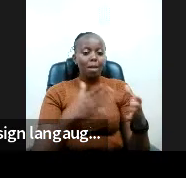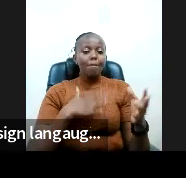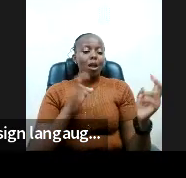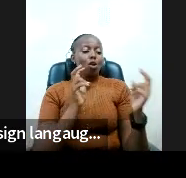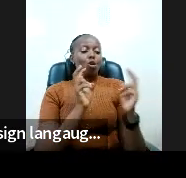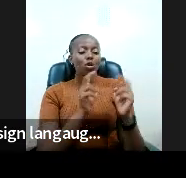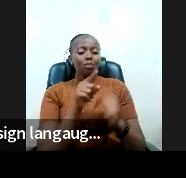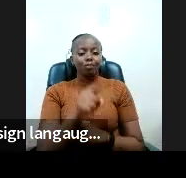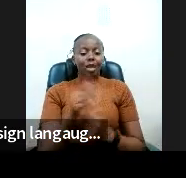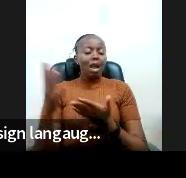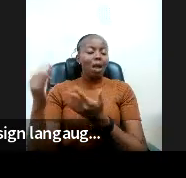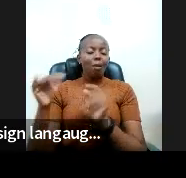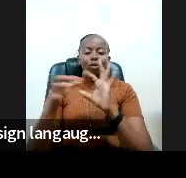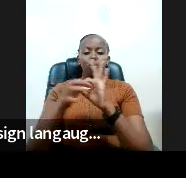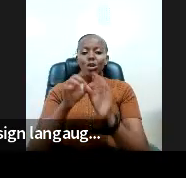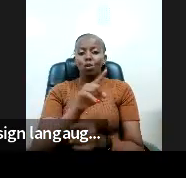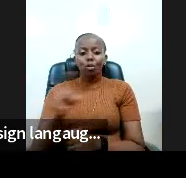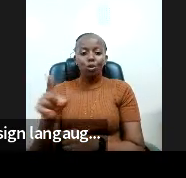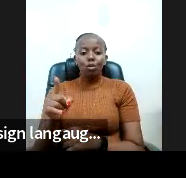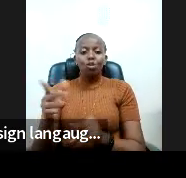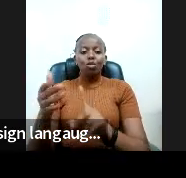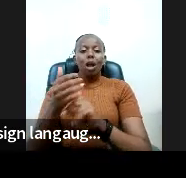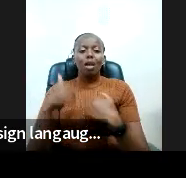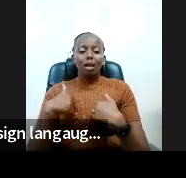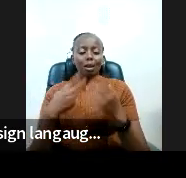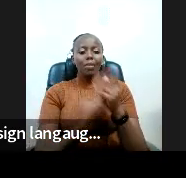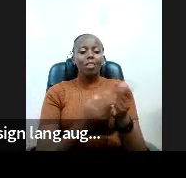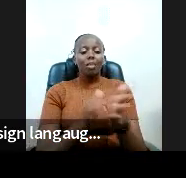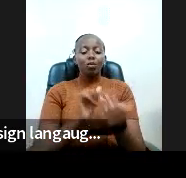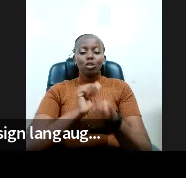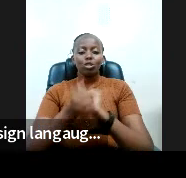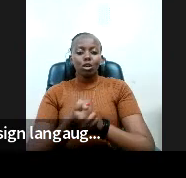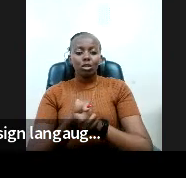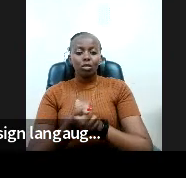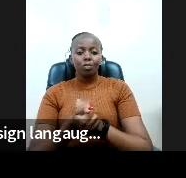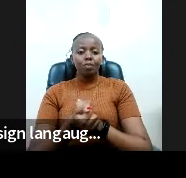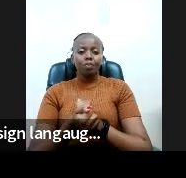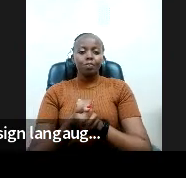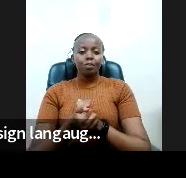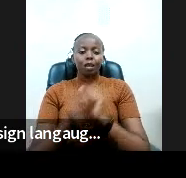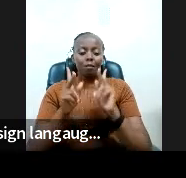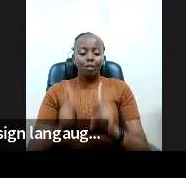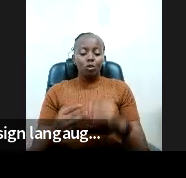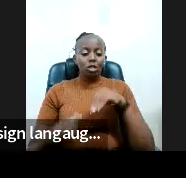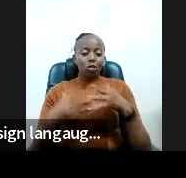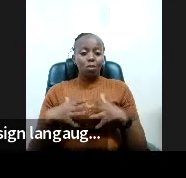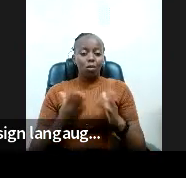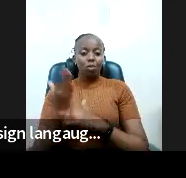I look forward to connecting with you to explore partnerships that will transform amputees through quality healthcare.